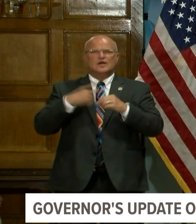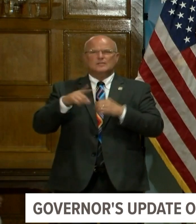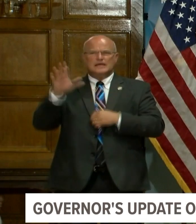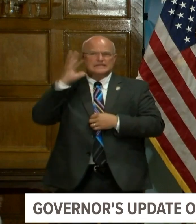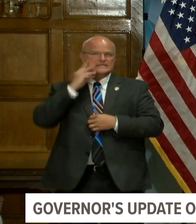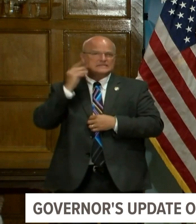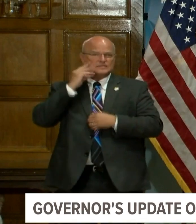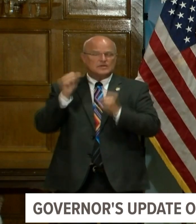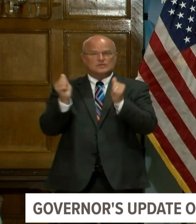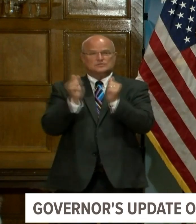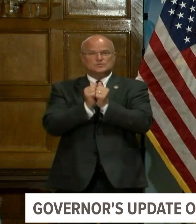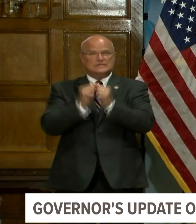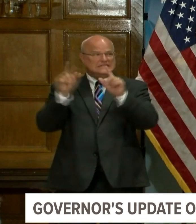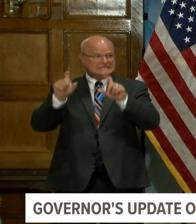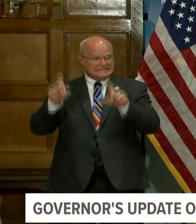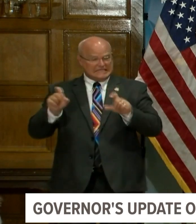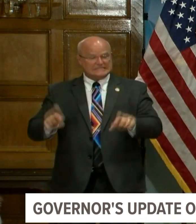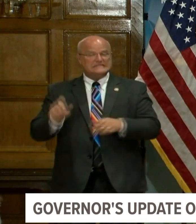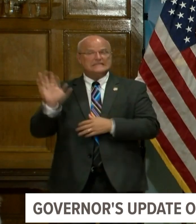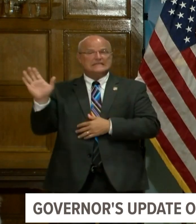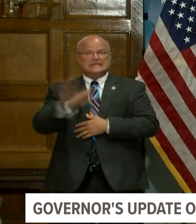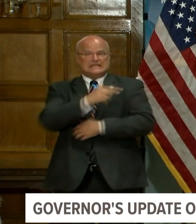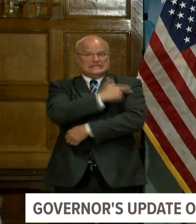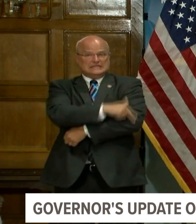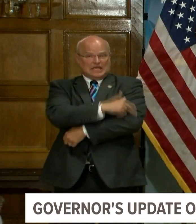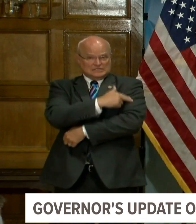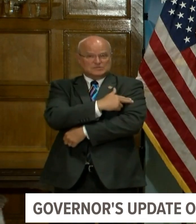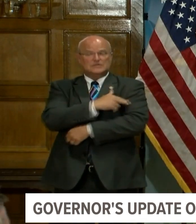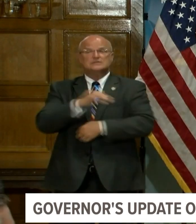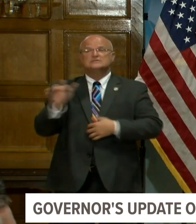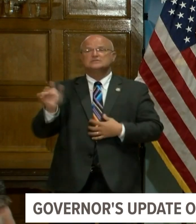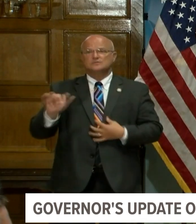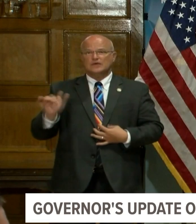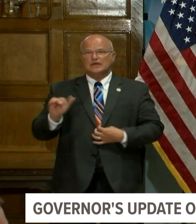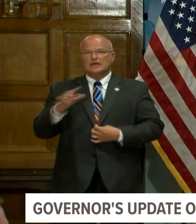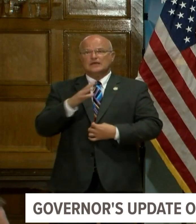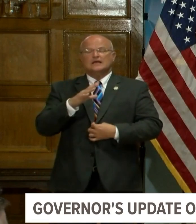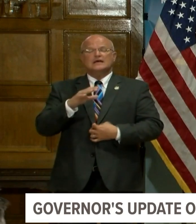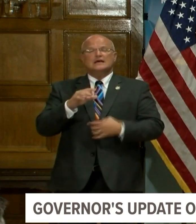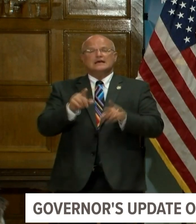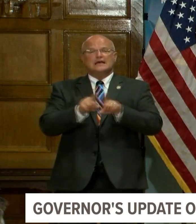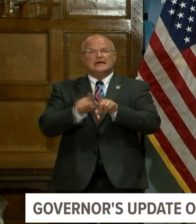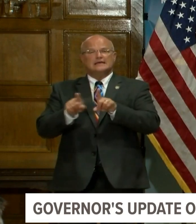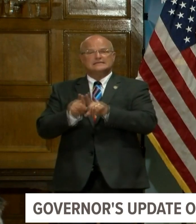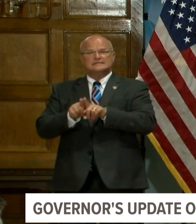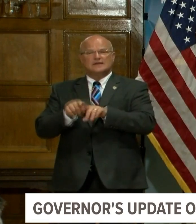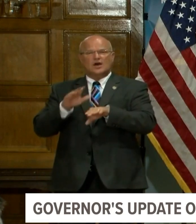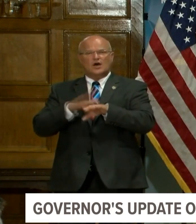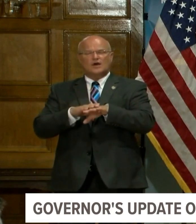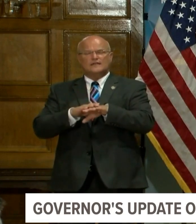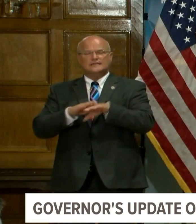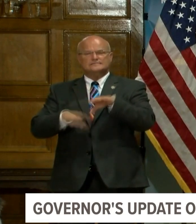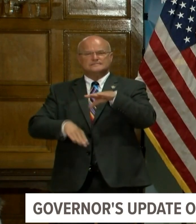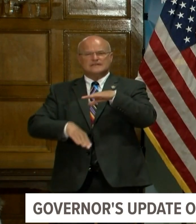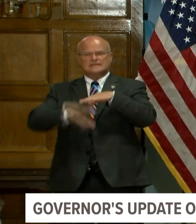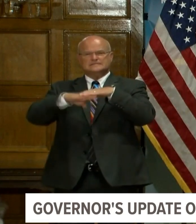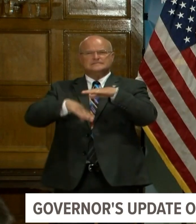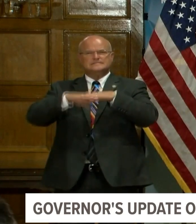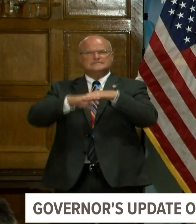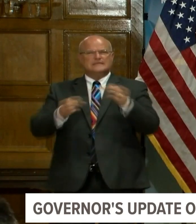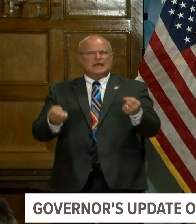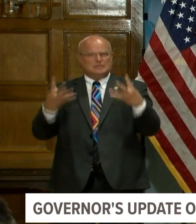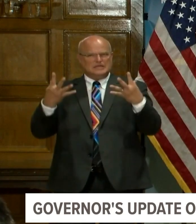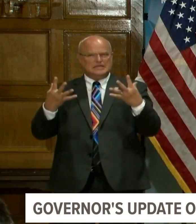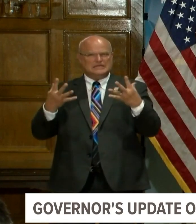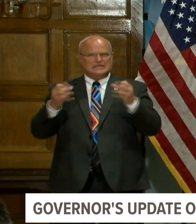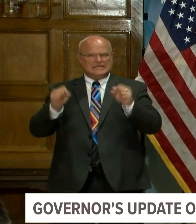his experience with testing in his hospitals, as well as on the capacity issue. And so I think